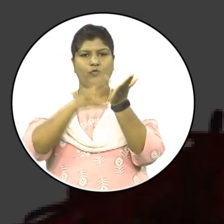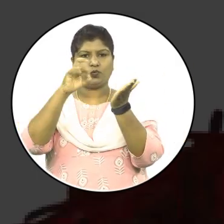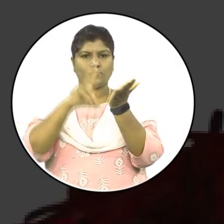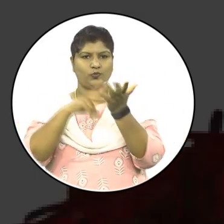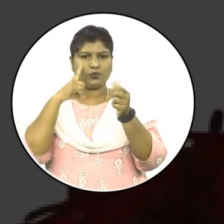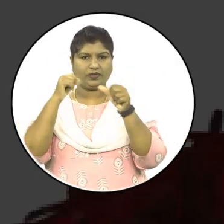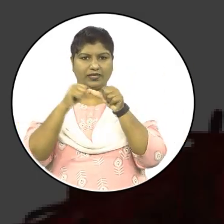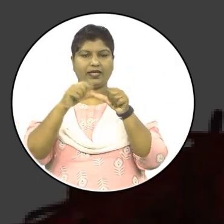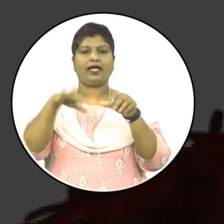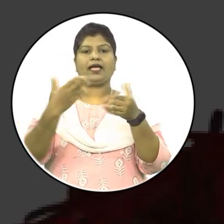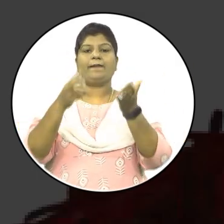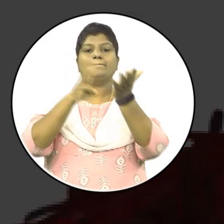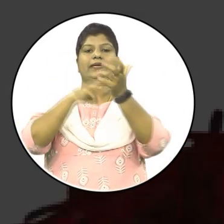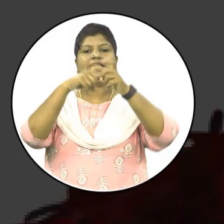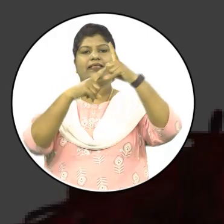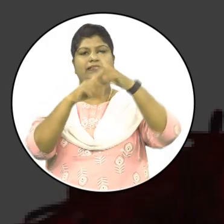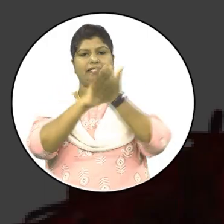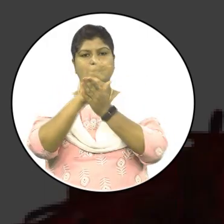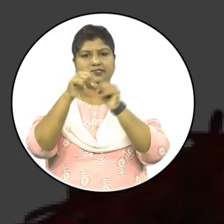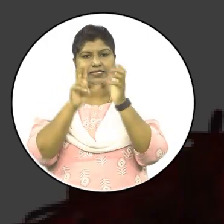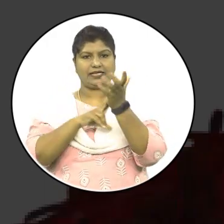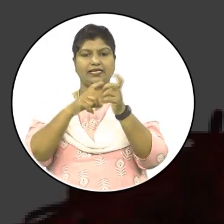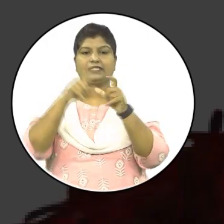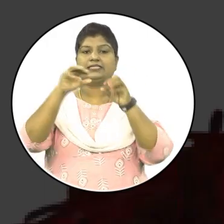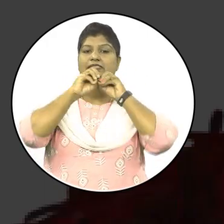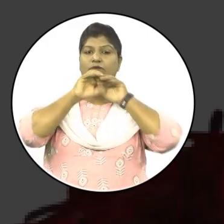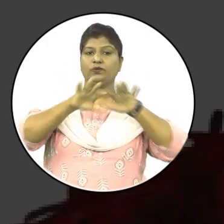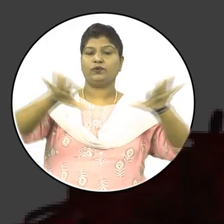and methane into the air.